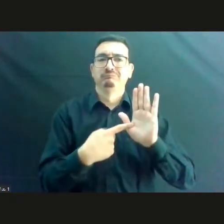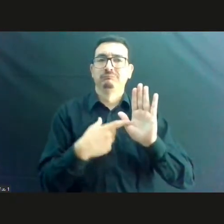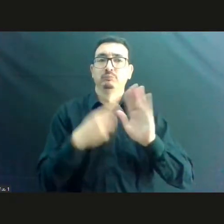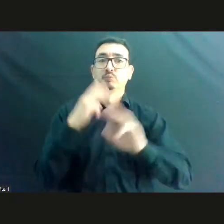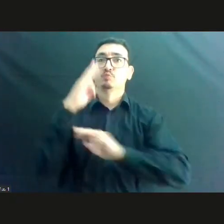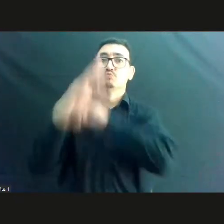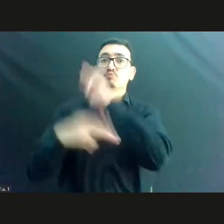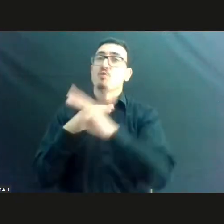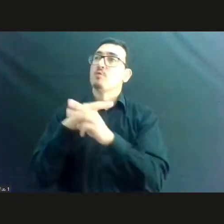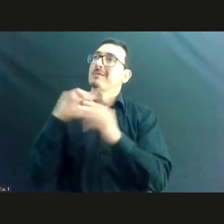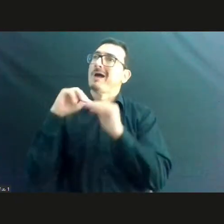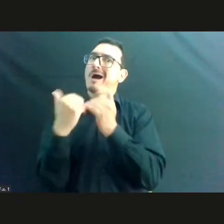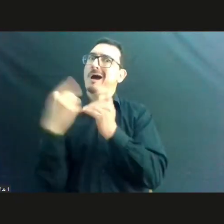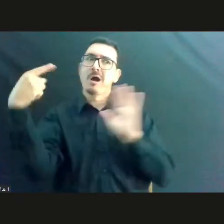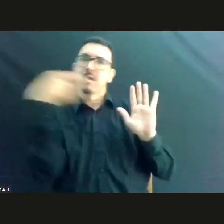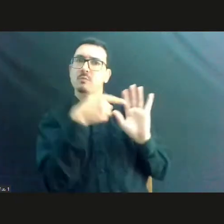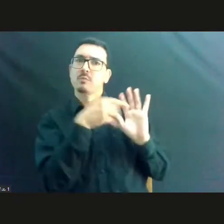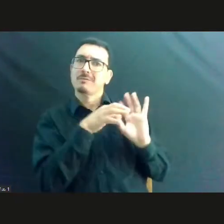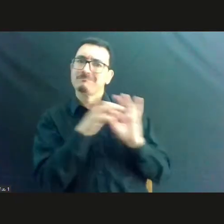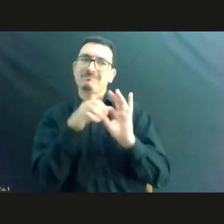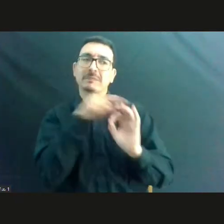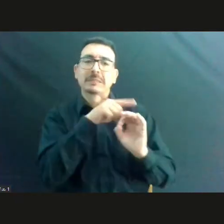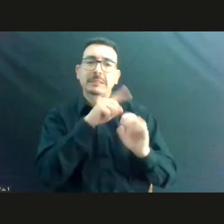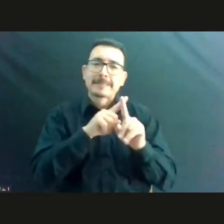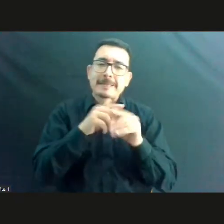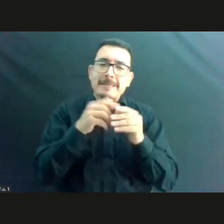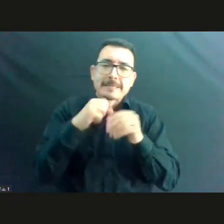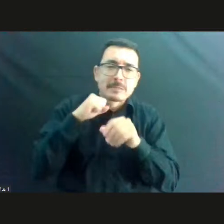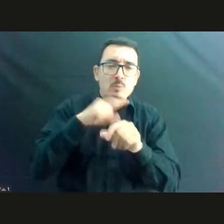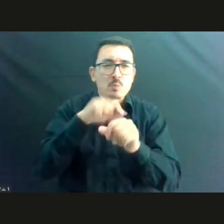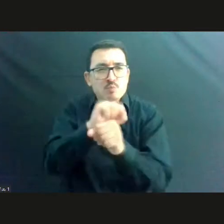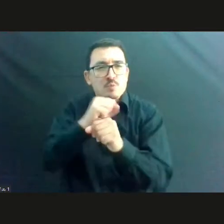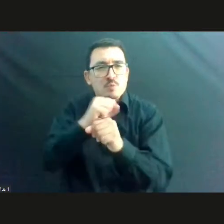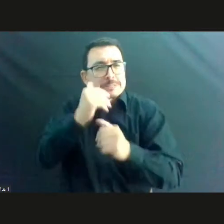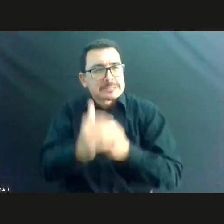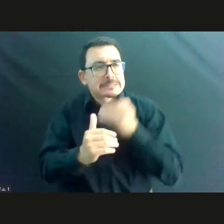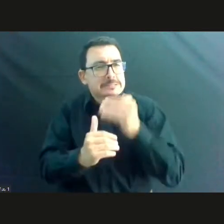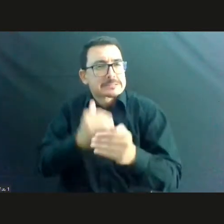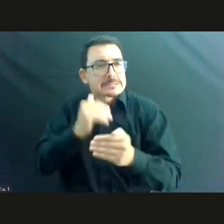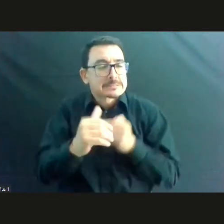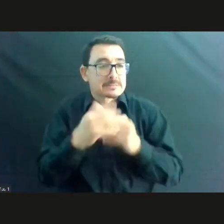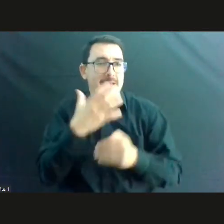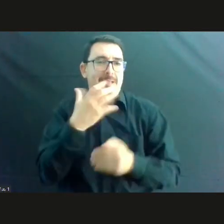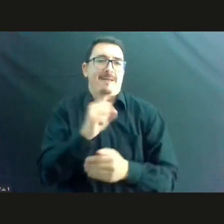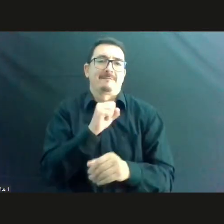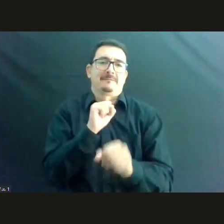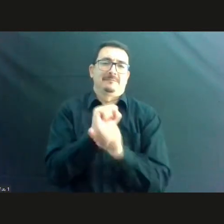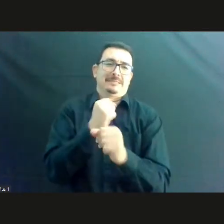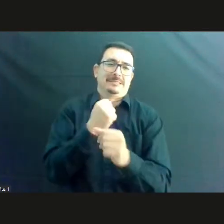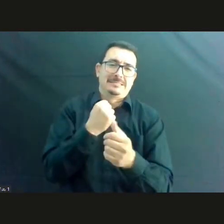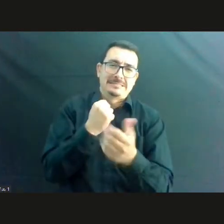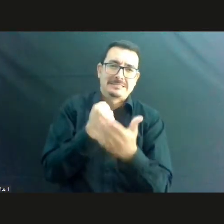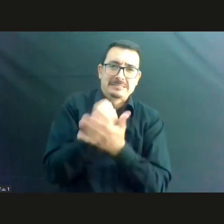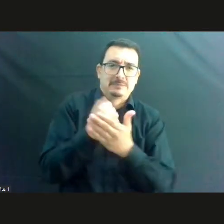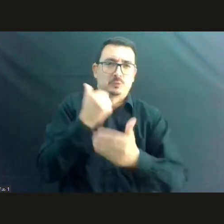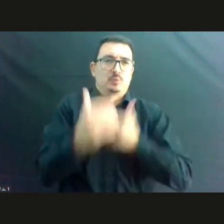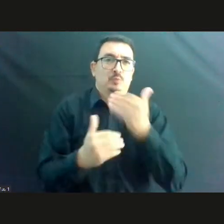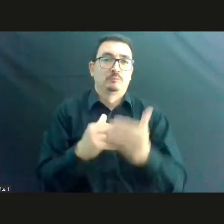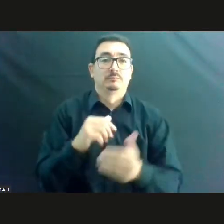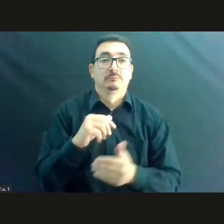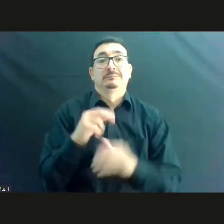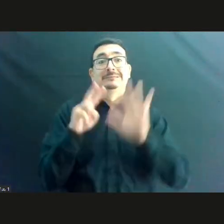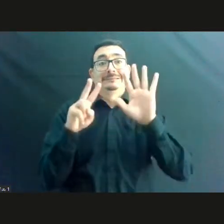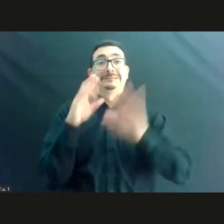3/4 of GDP and 70% of the workforce tied up in the services economy. The country also has a